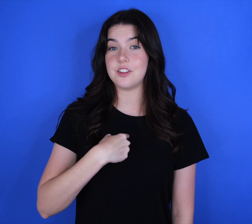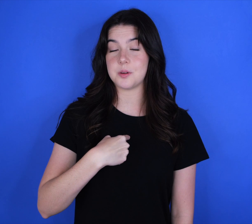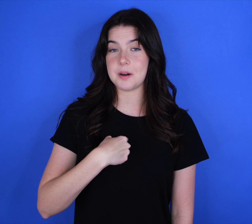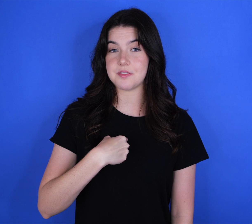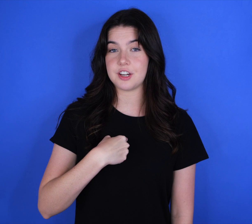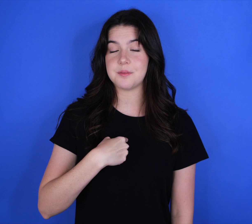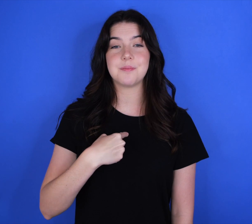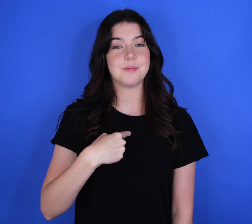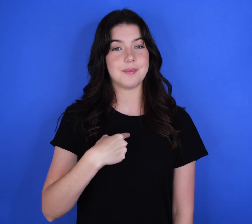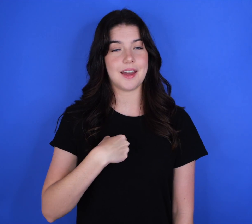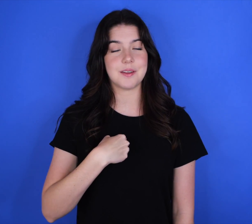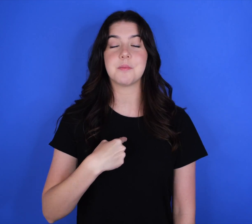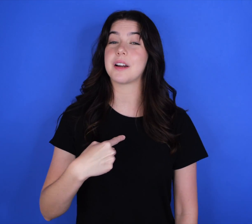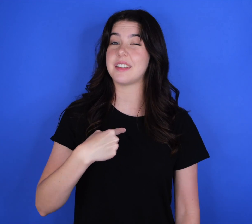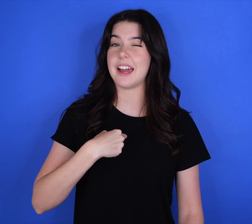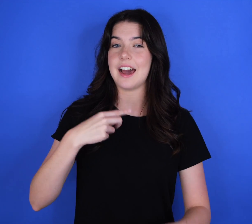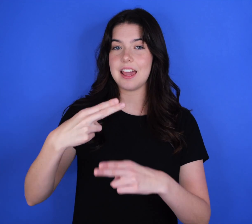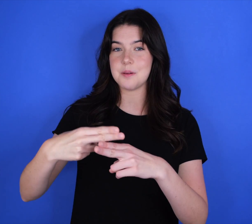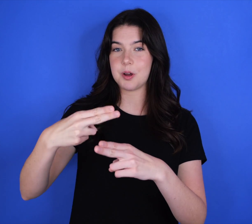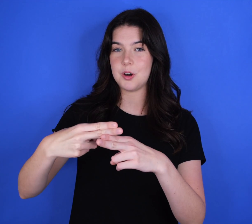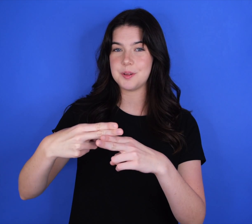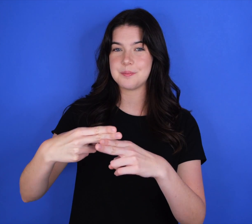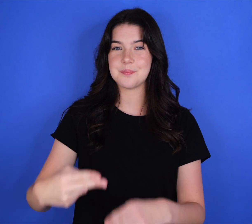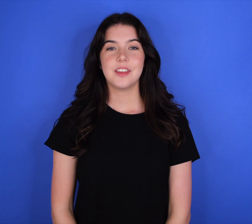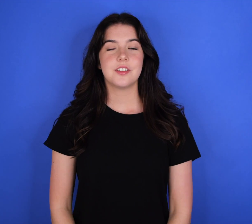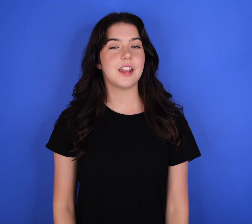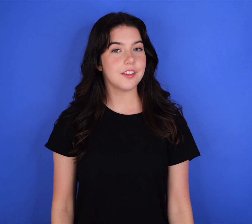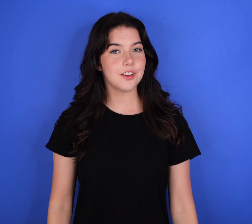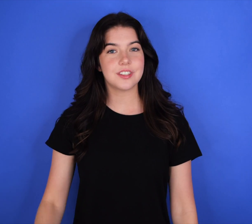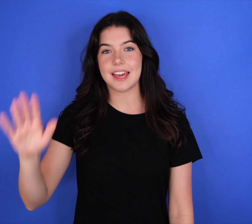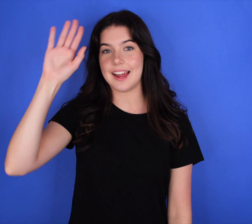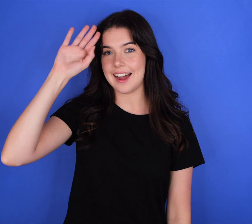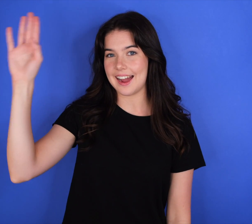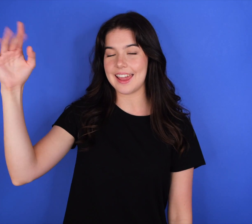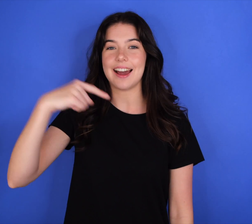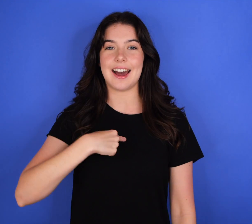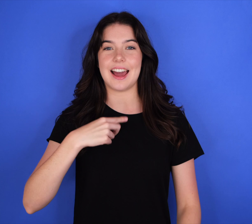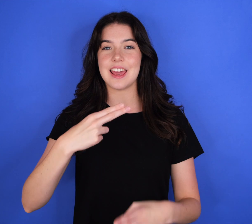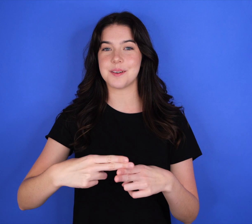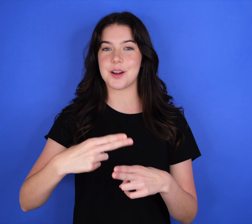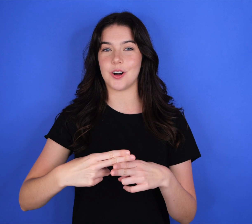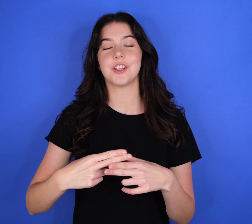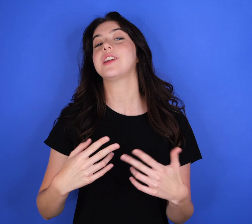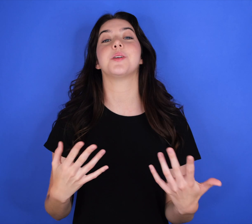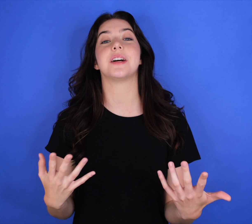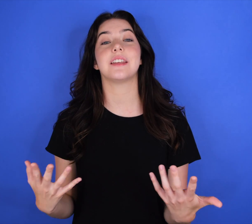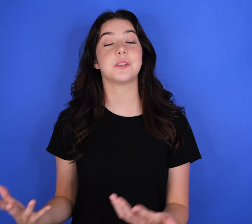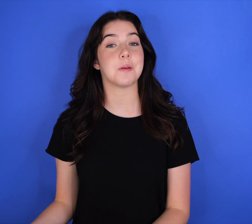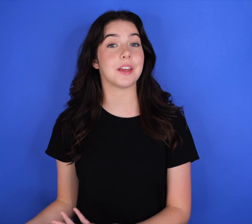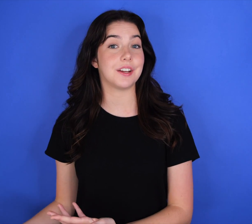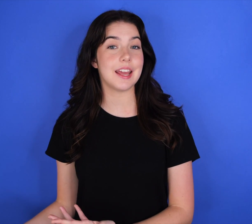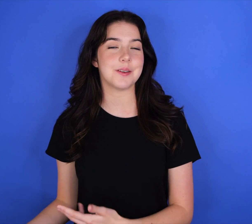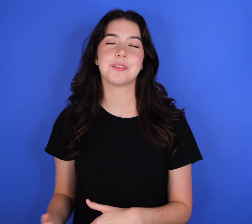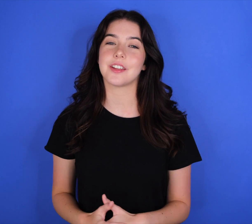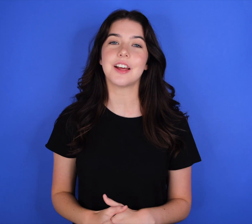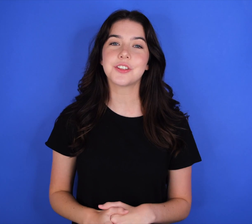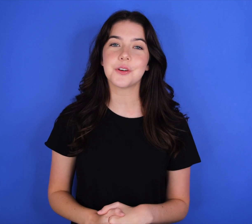pointer finger. I. We're gonna say I am called. So now that you've said, hi, I am called, you would spell your name. So let's go through